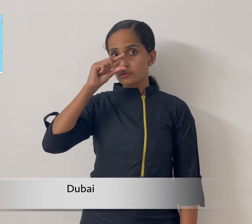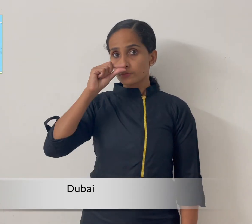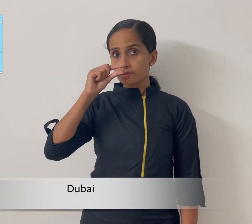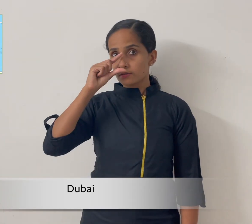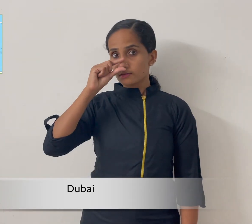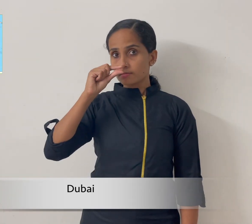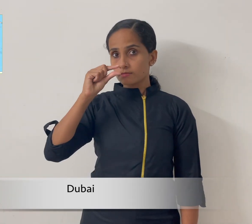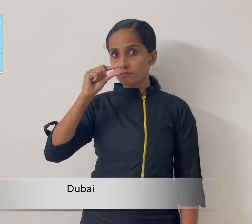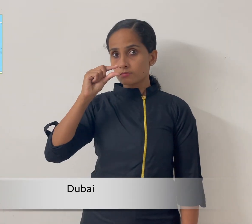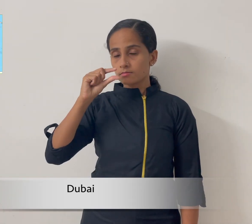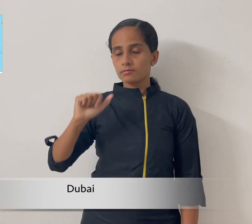Dubai.